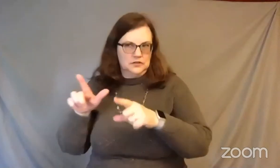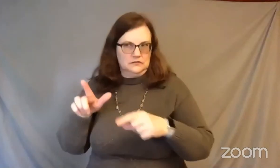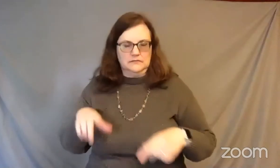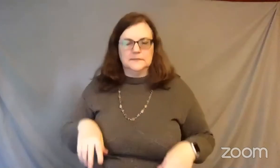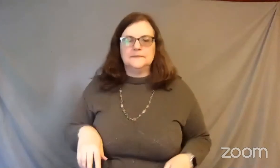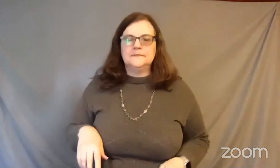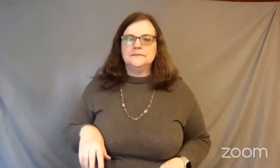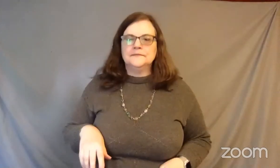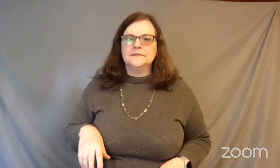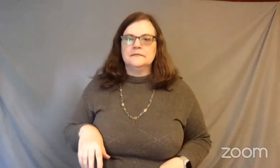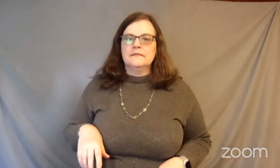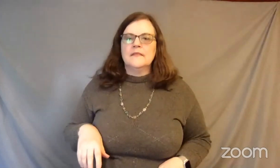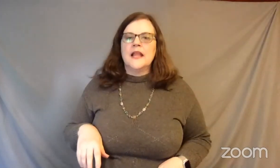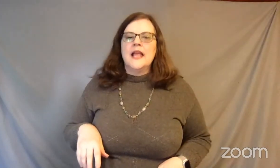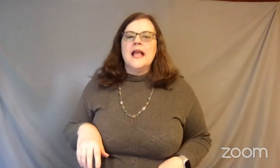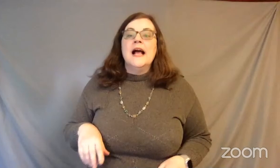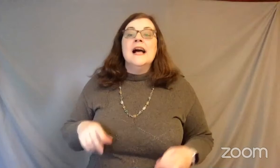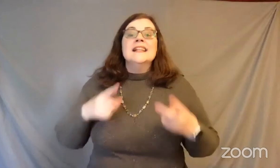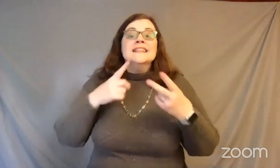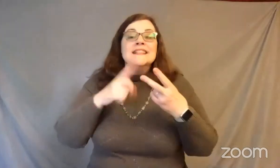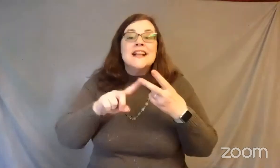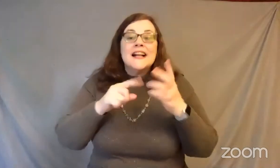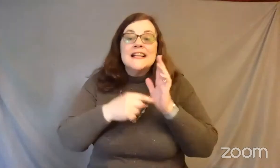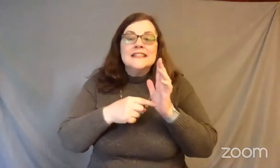bilingually have these languages interacting.